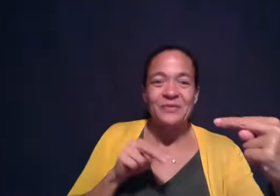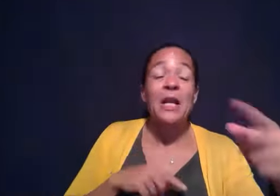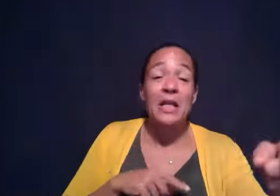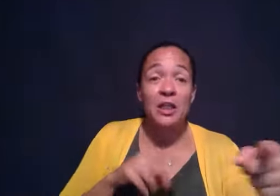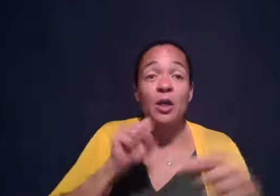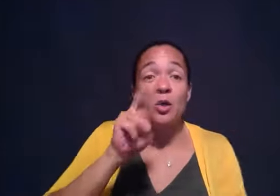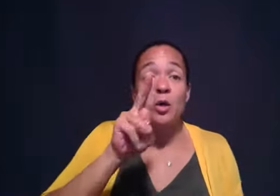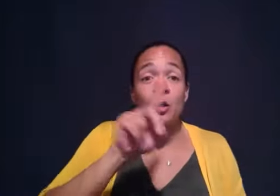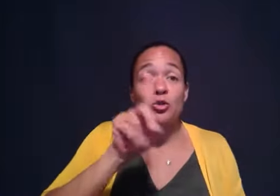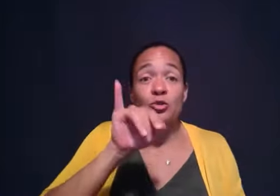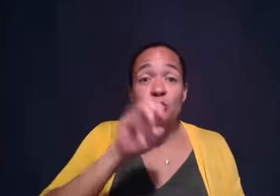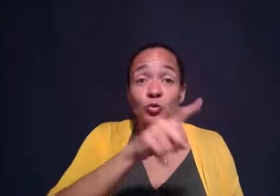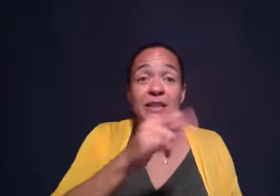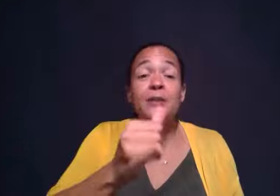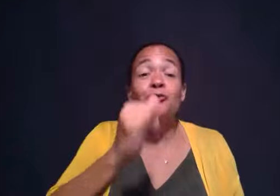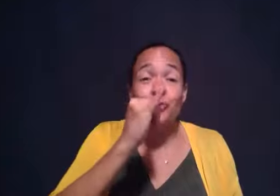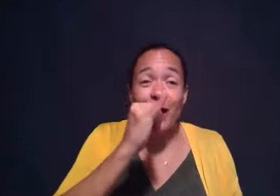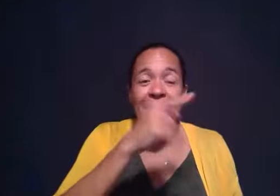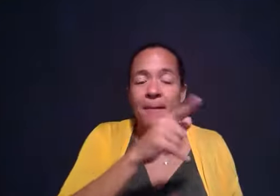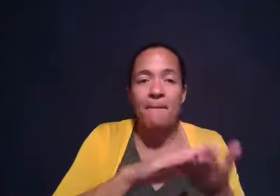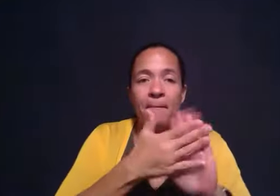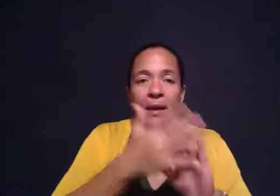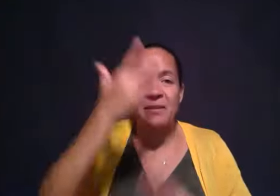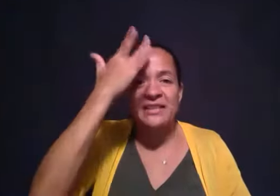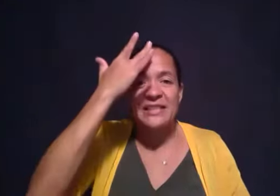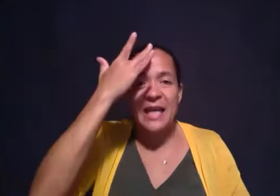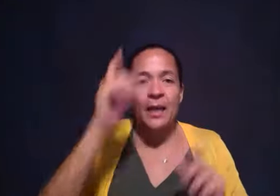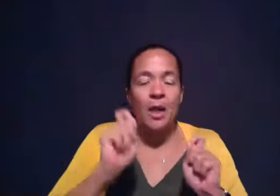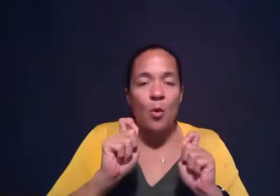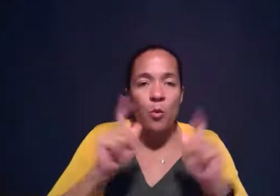sick and she came to the next morning and did not feel well.